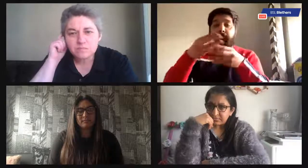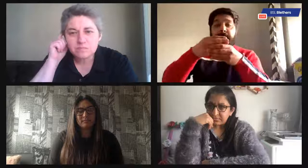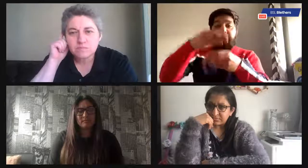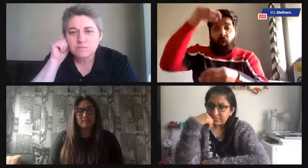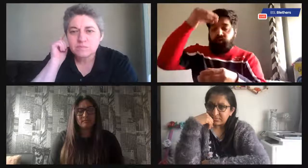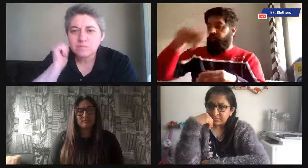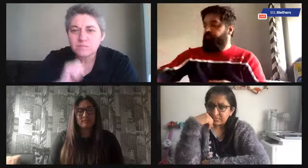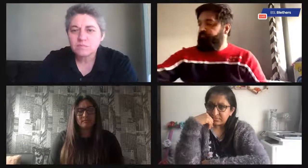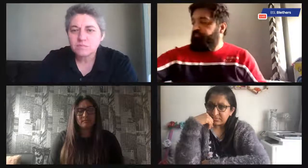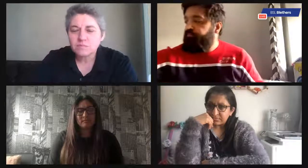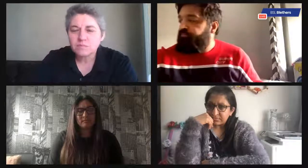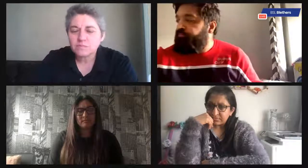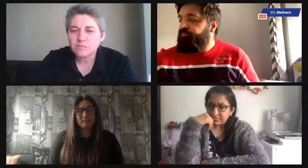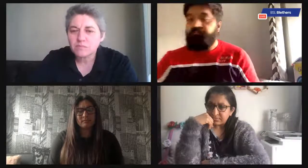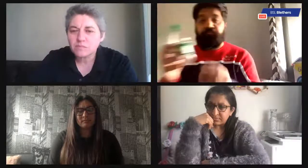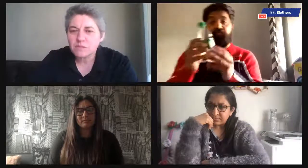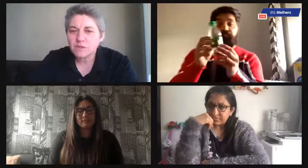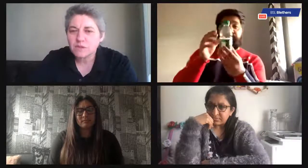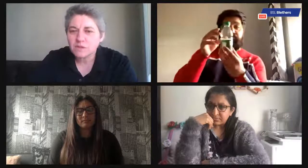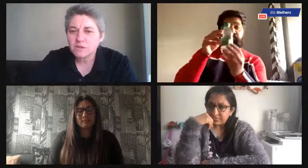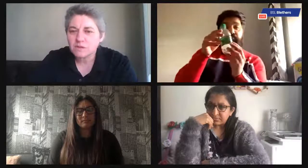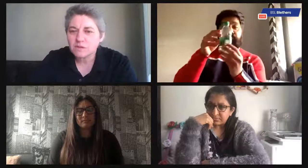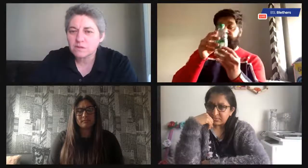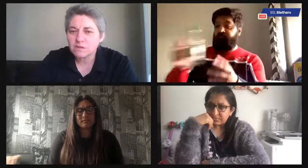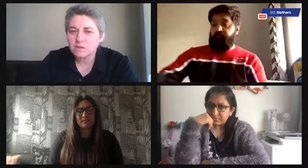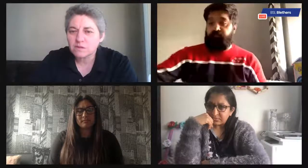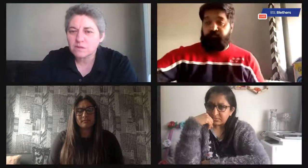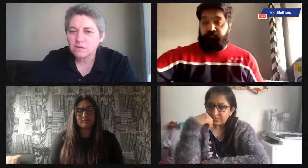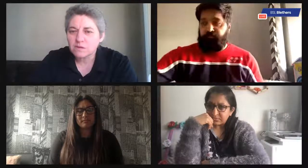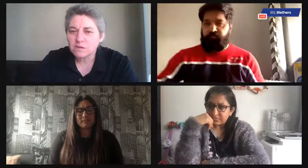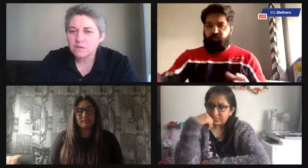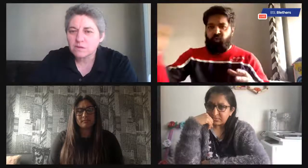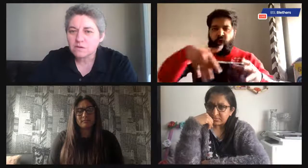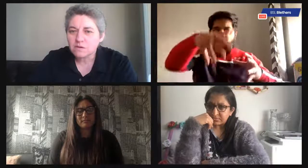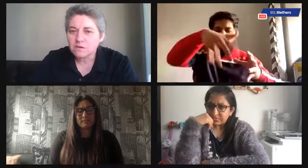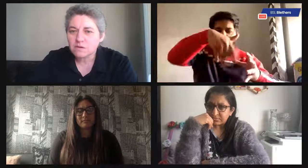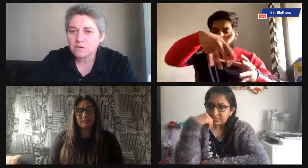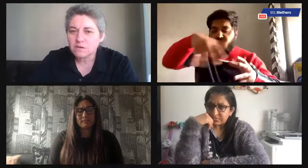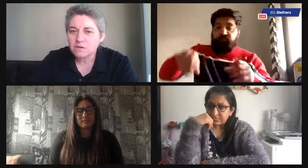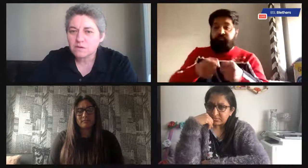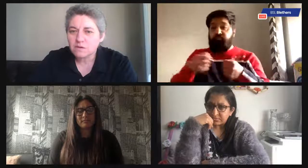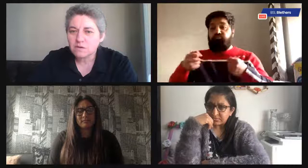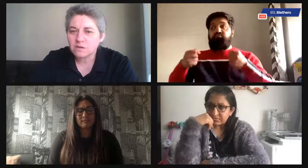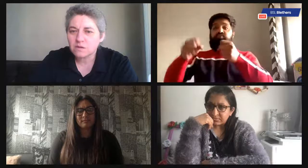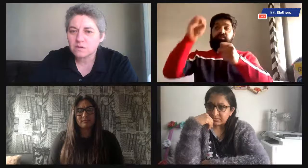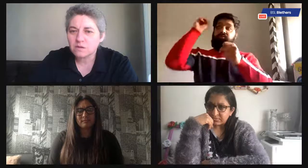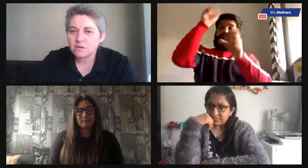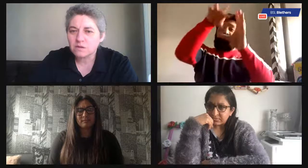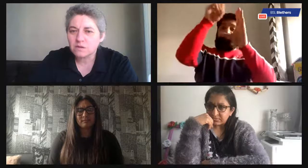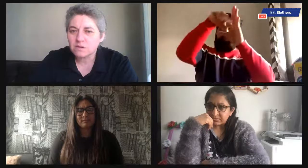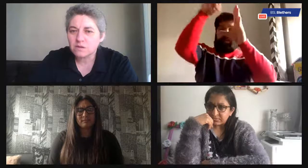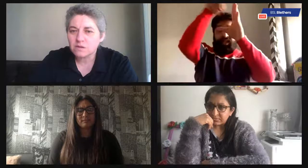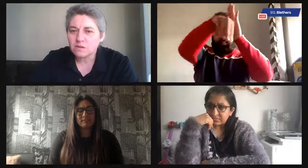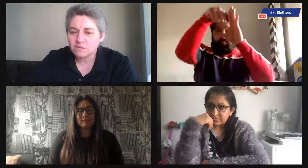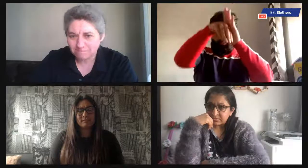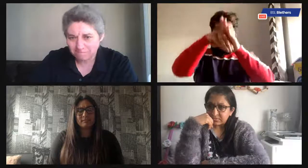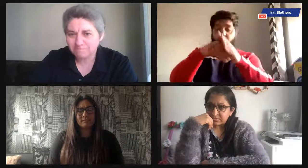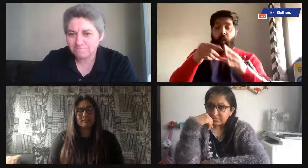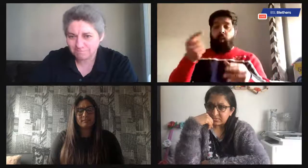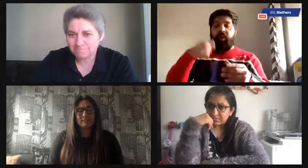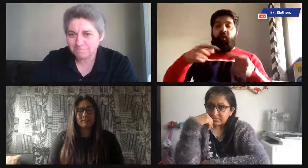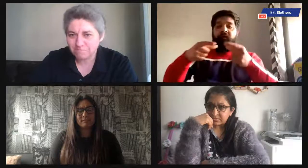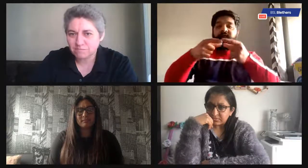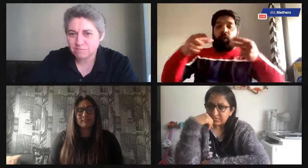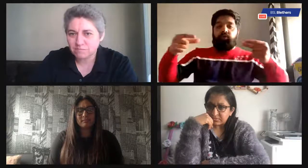can, or plastic bottles like this, anything. And this machine was